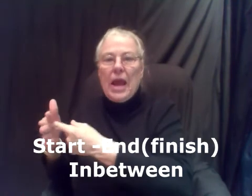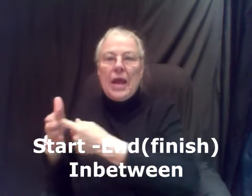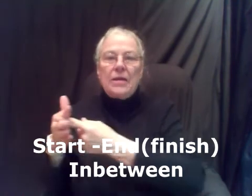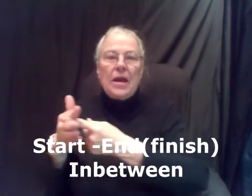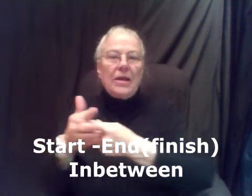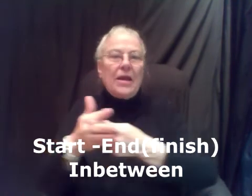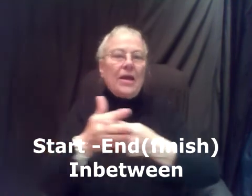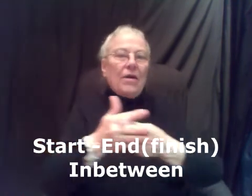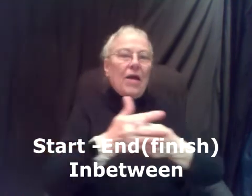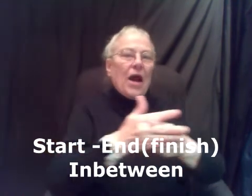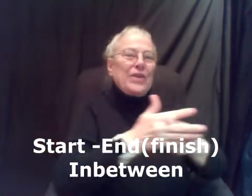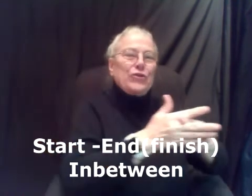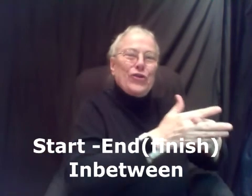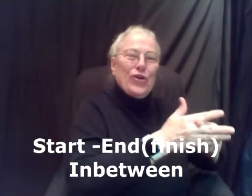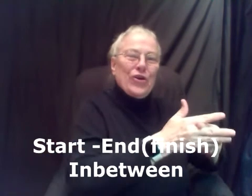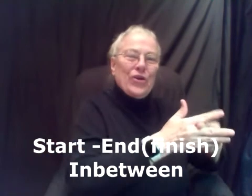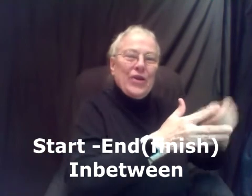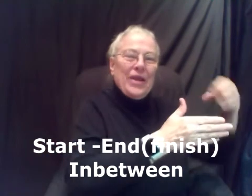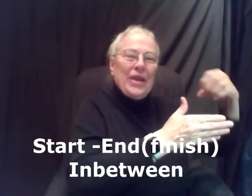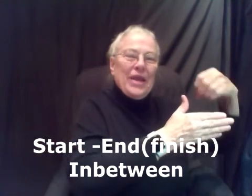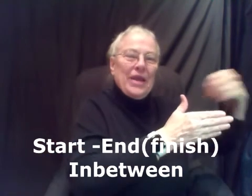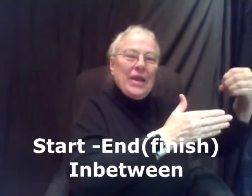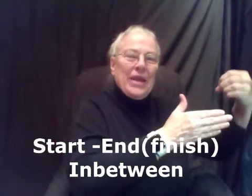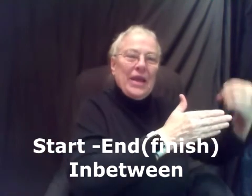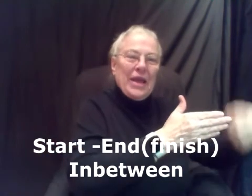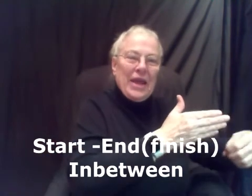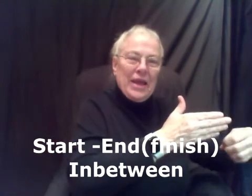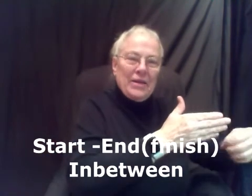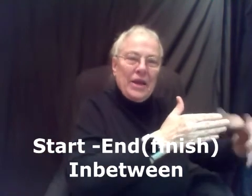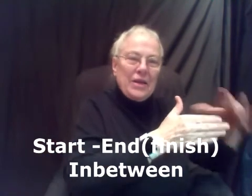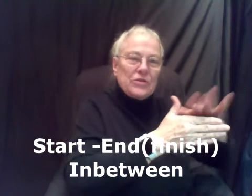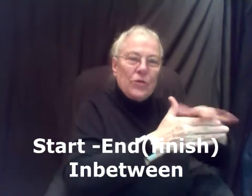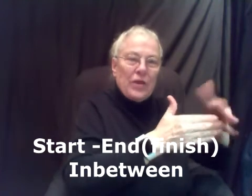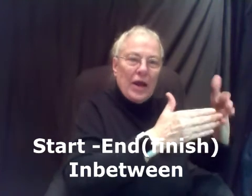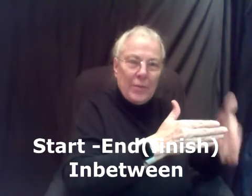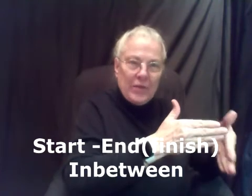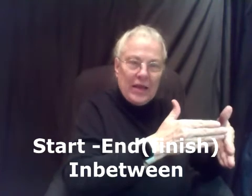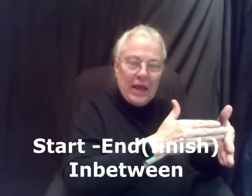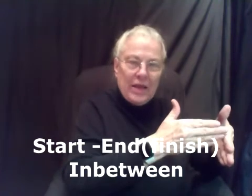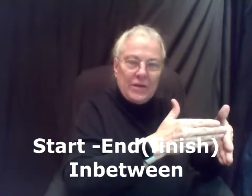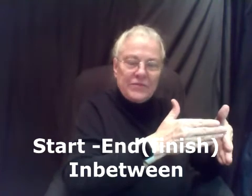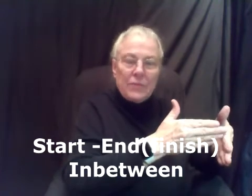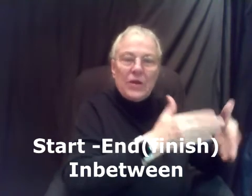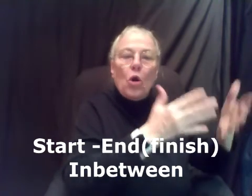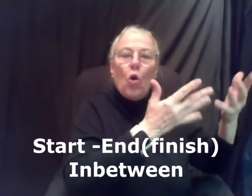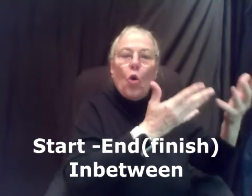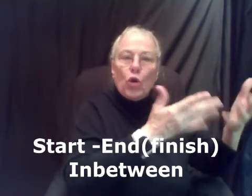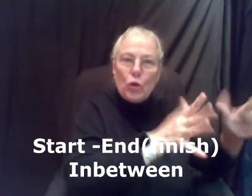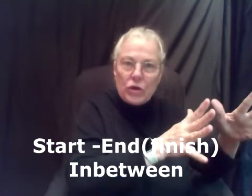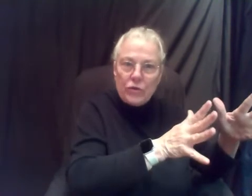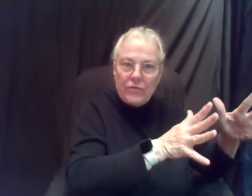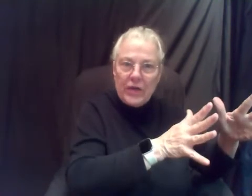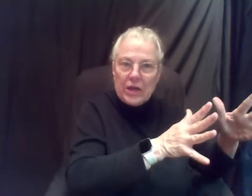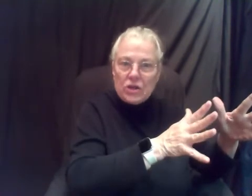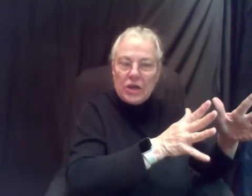Now here I turn, end, so that I'm at the end of something, or you can do finish, either